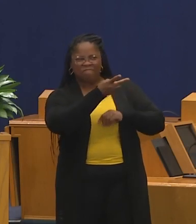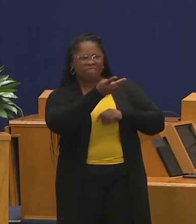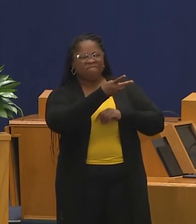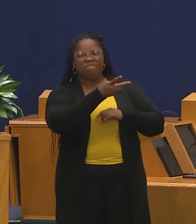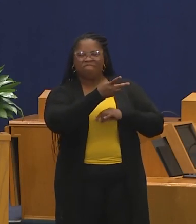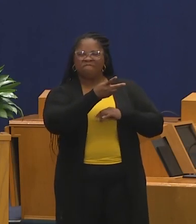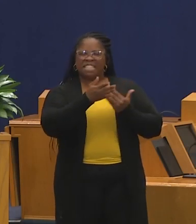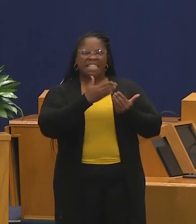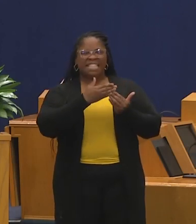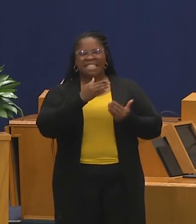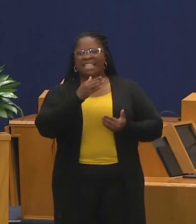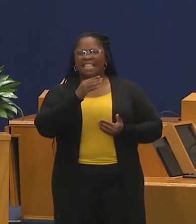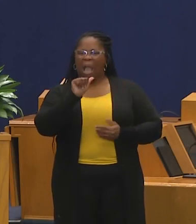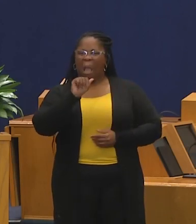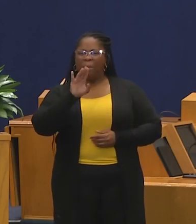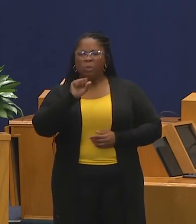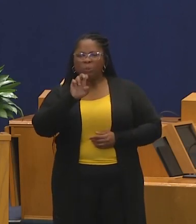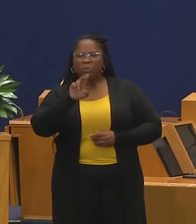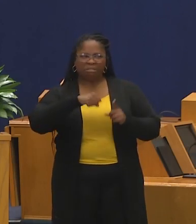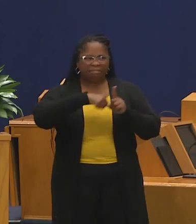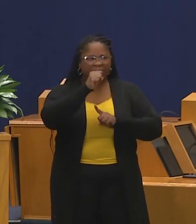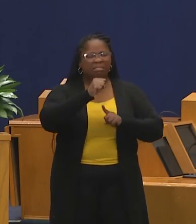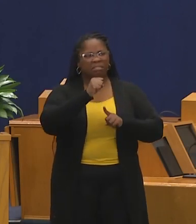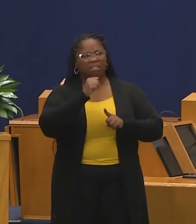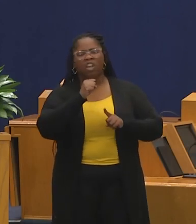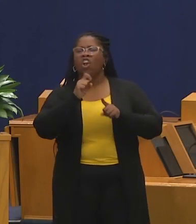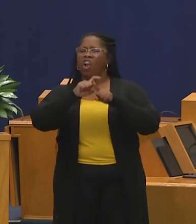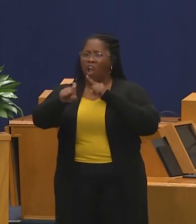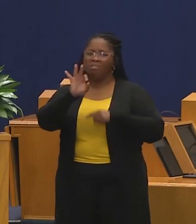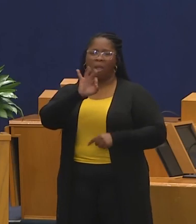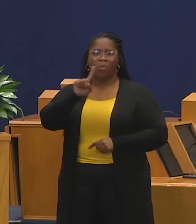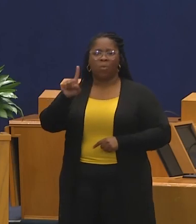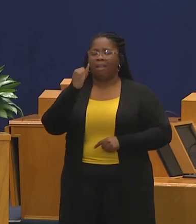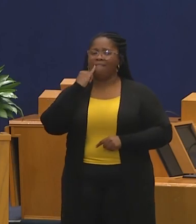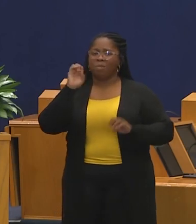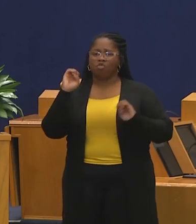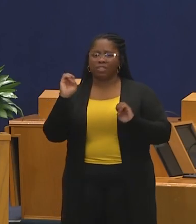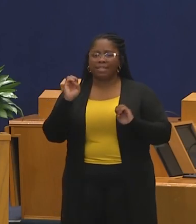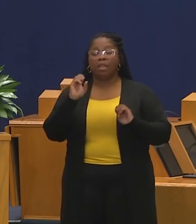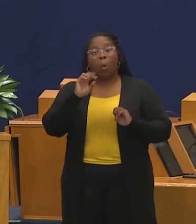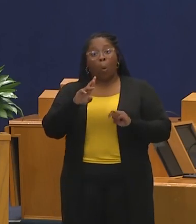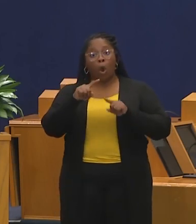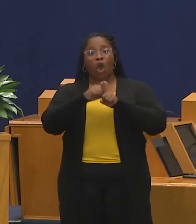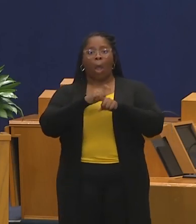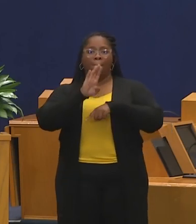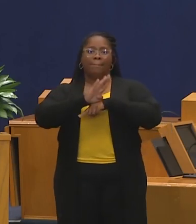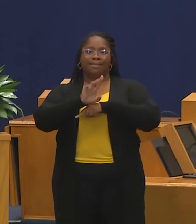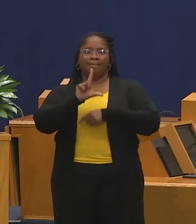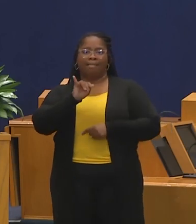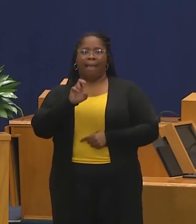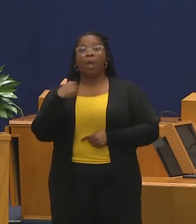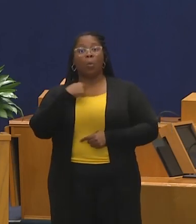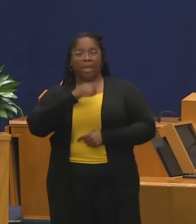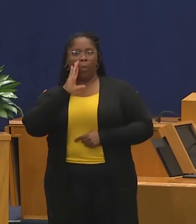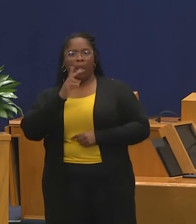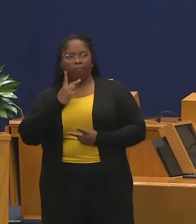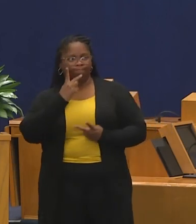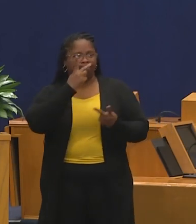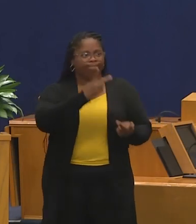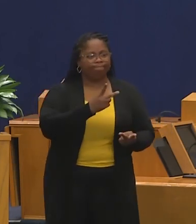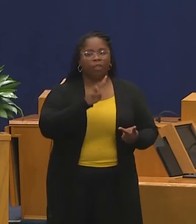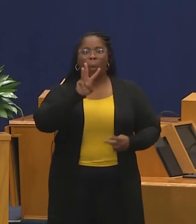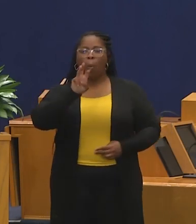subject to abuse, please call 911. If it's an emergency, call the business line. We will do that welfare check. We're going to ascertain the